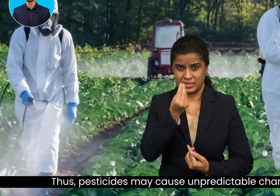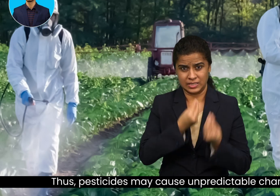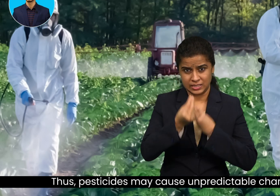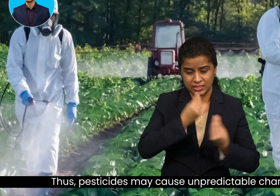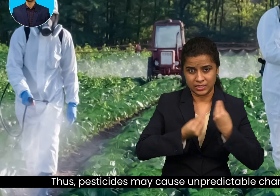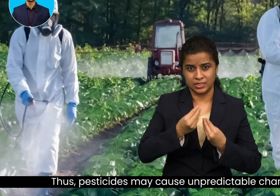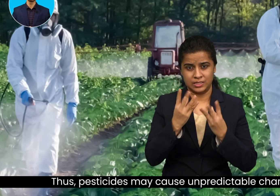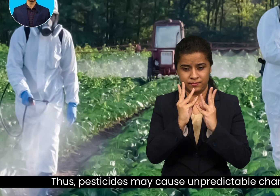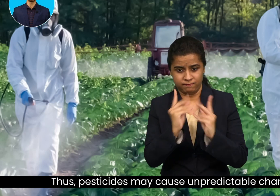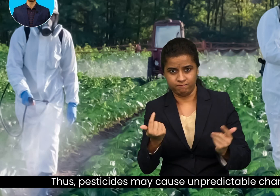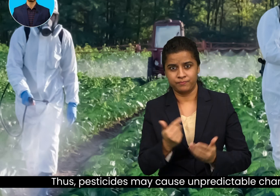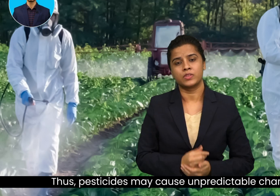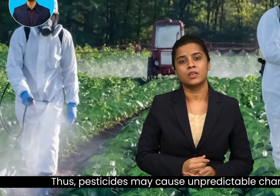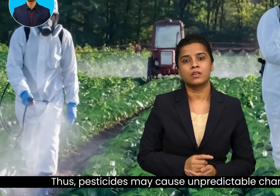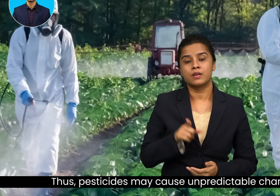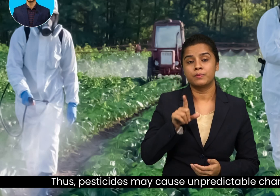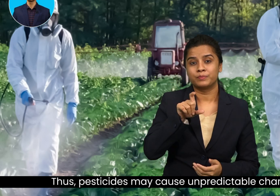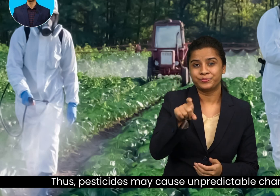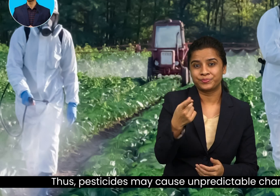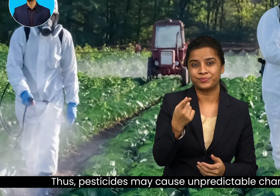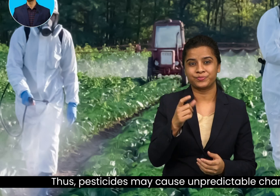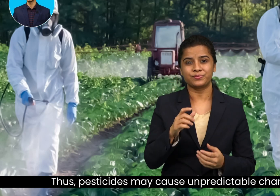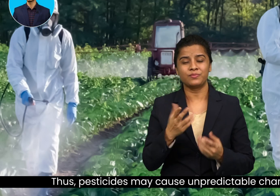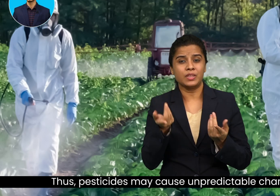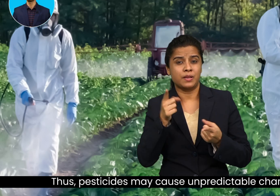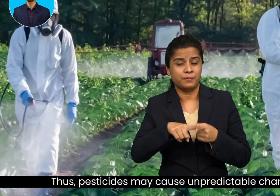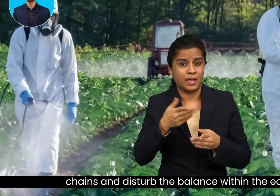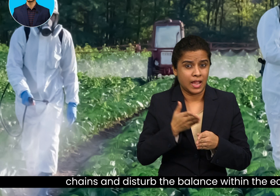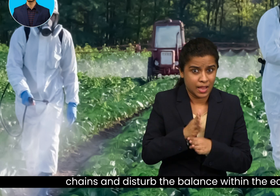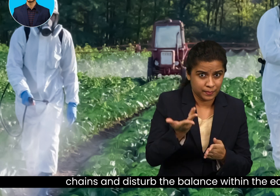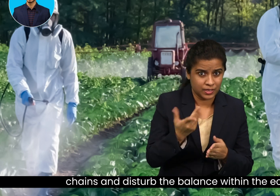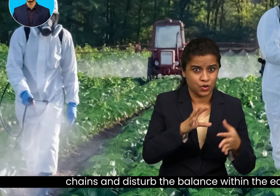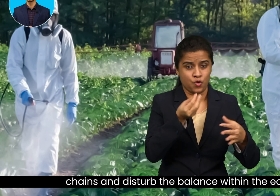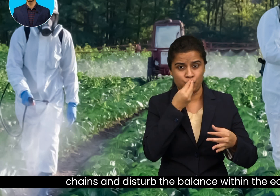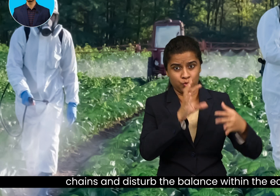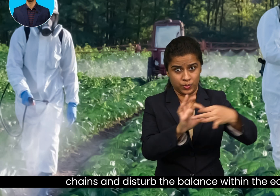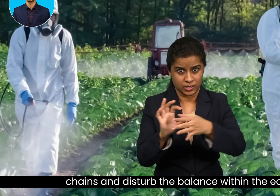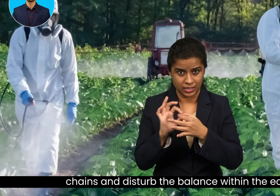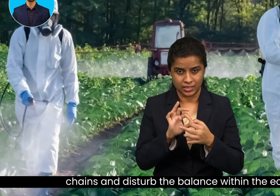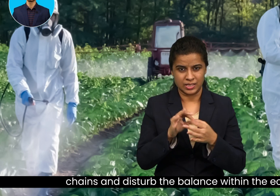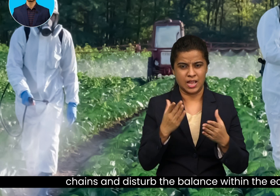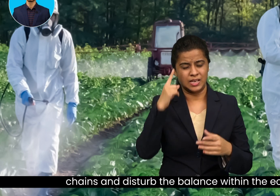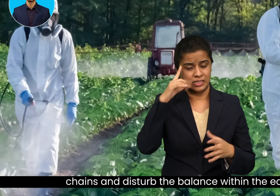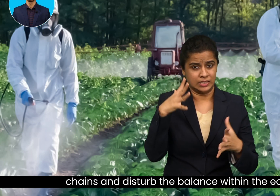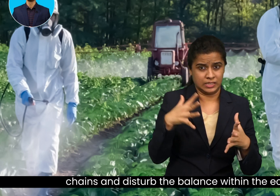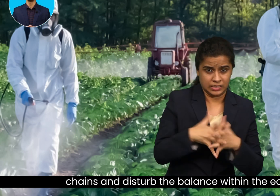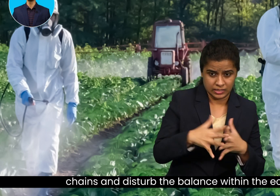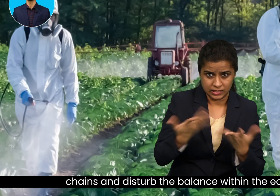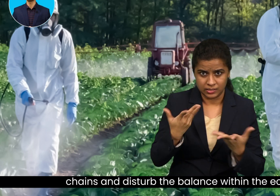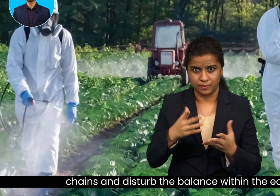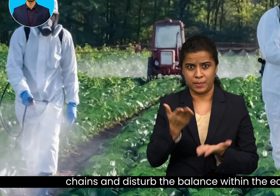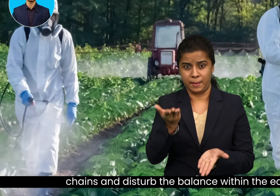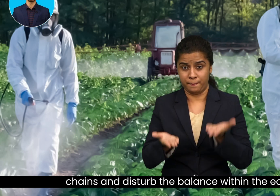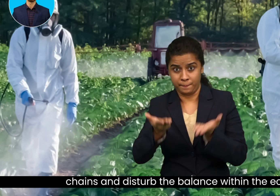Thus, pesticides may cause unpredictable changes in food chains and disturb the balance